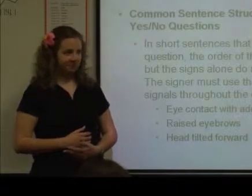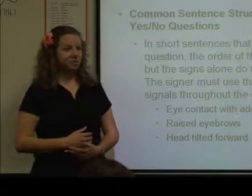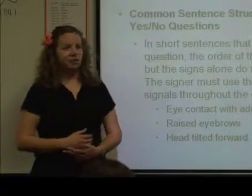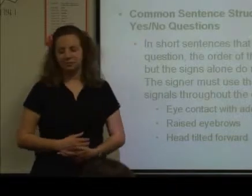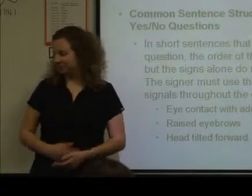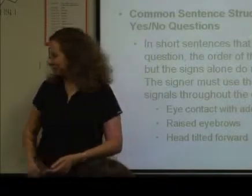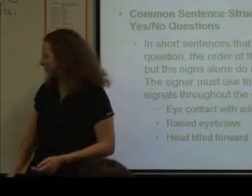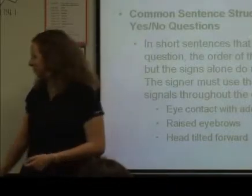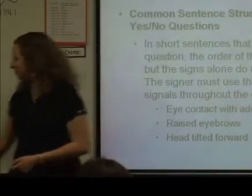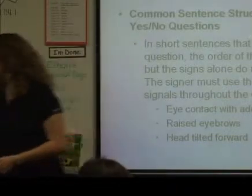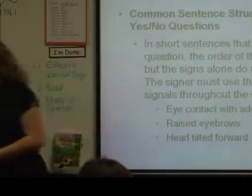Good.